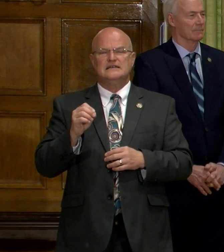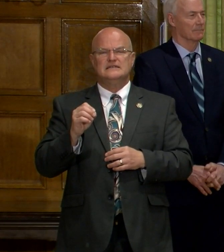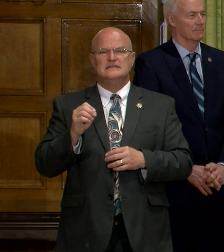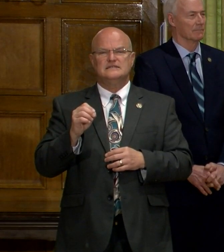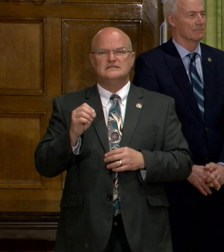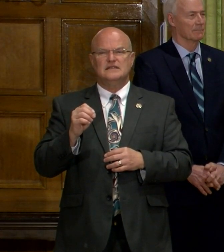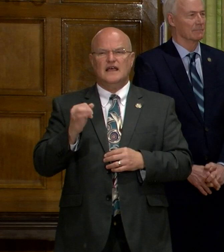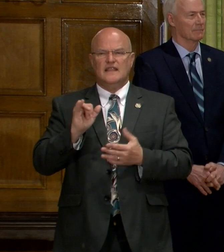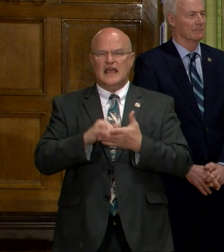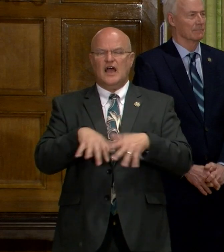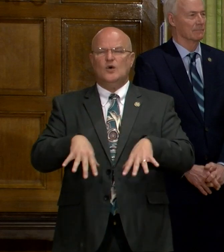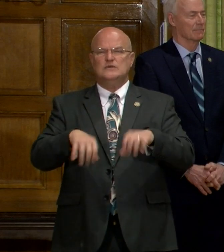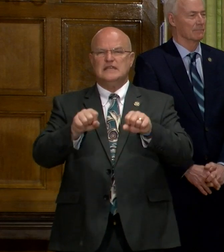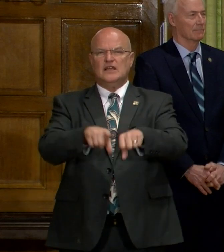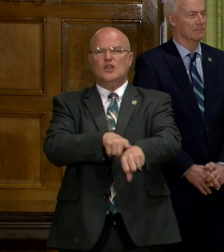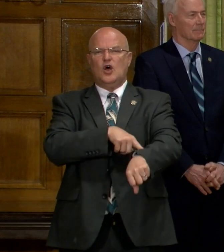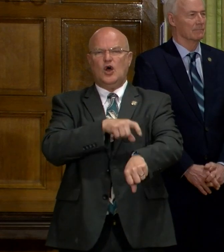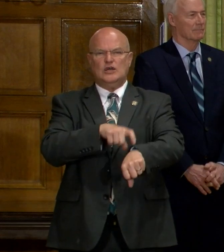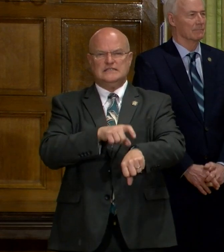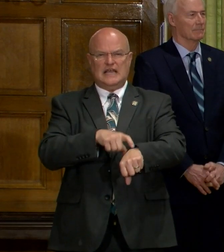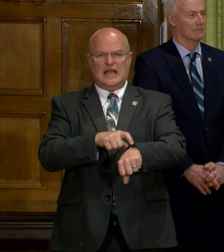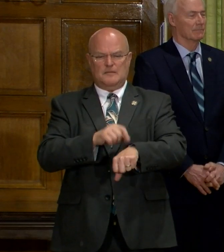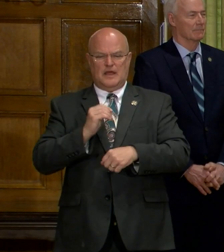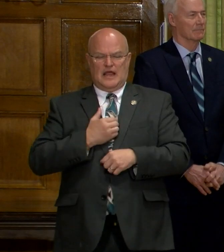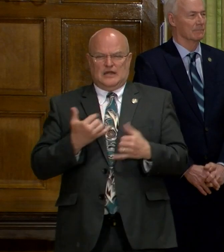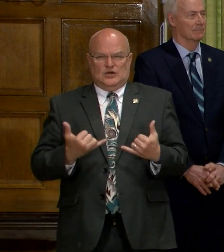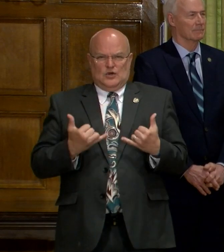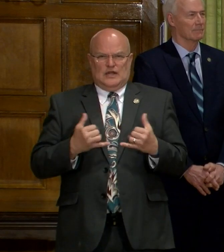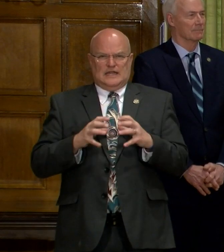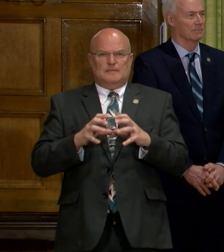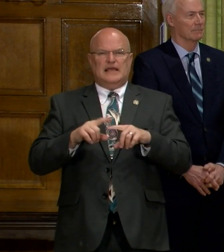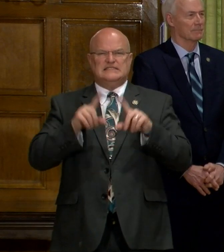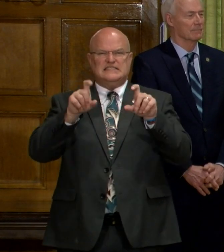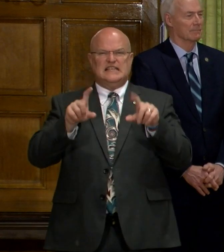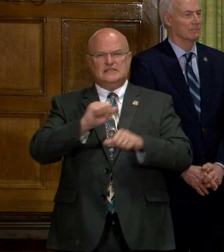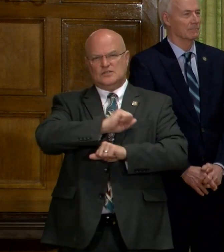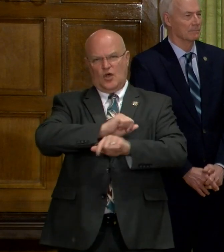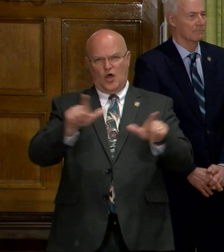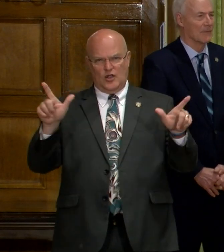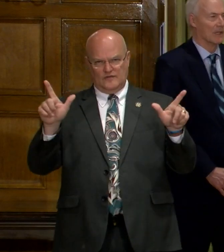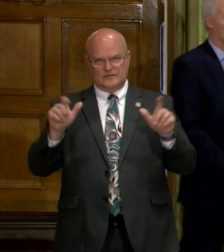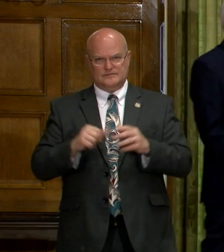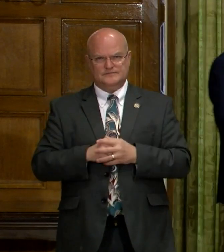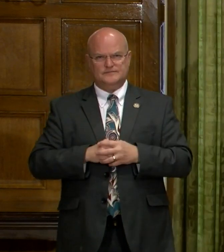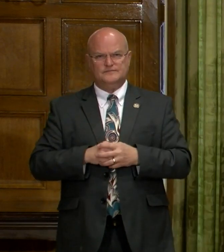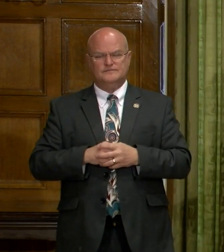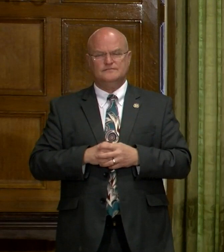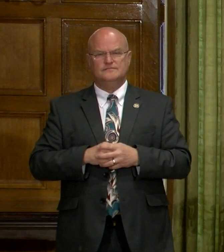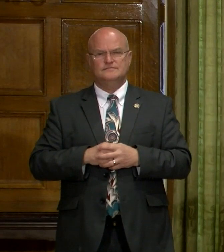that would take a while with our current capacity to test all of those.